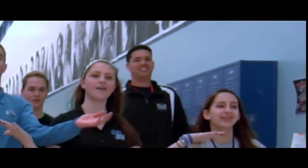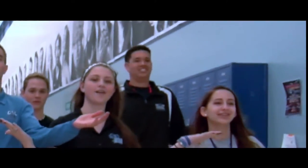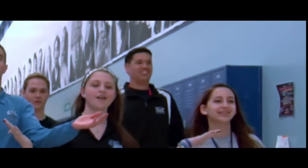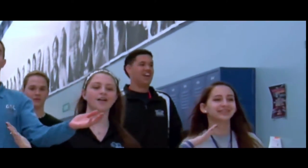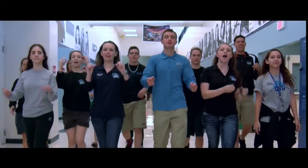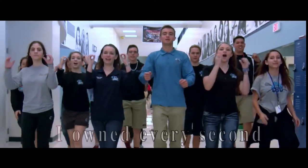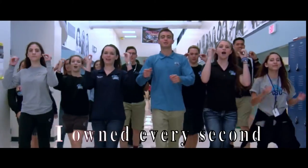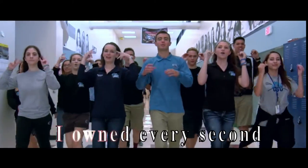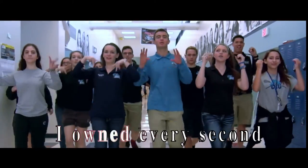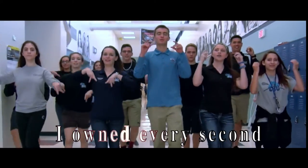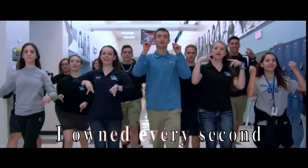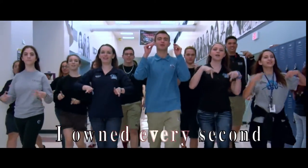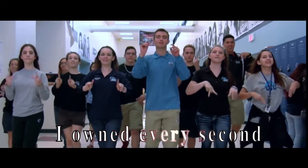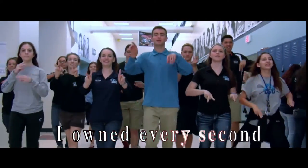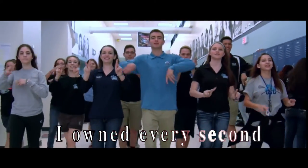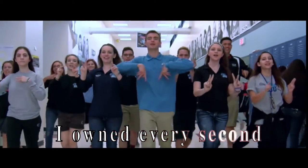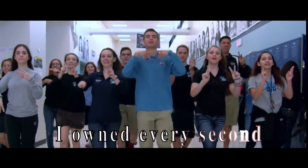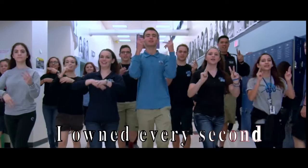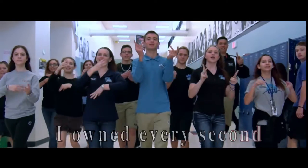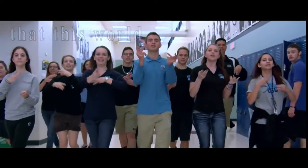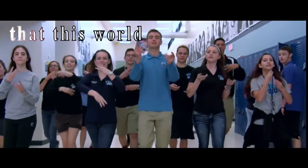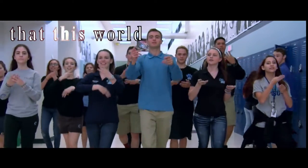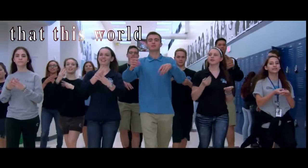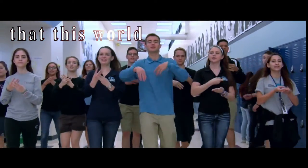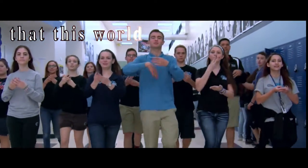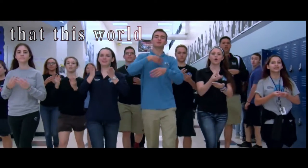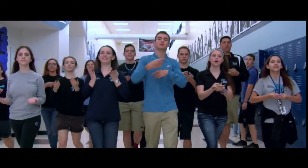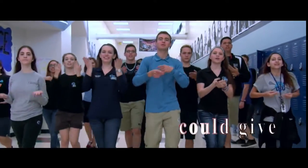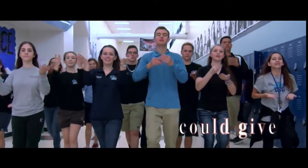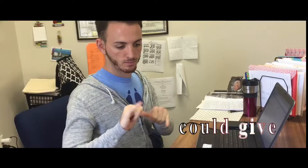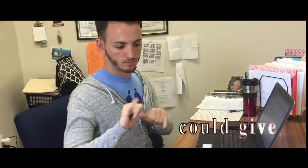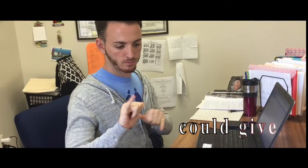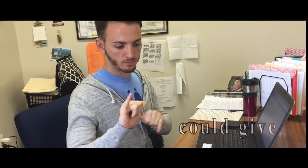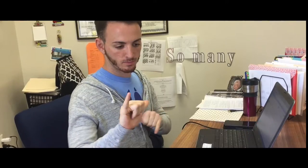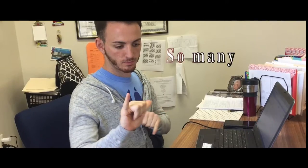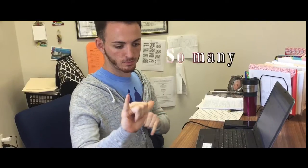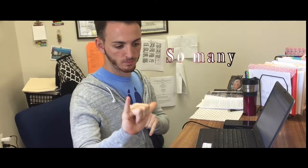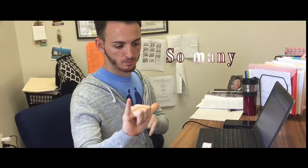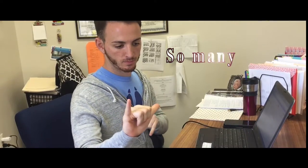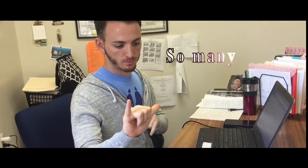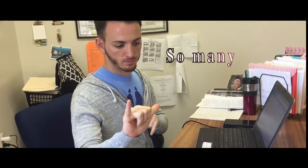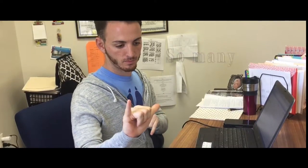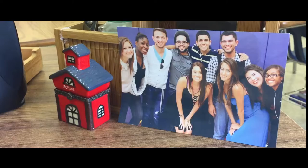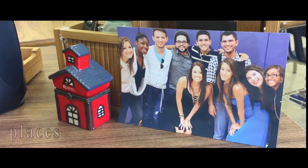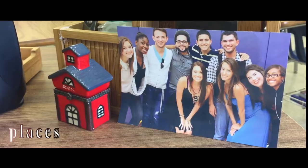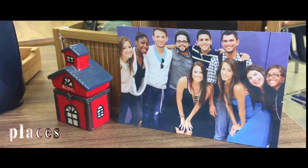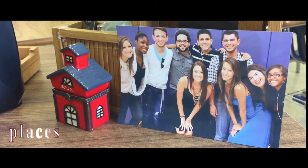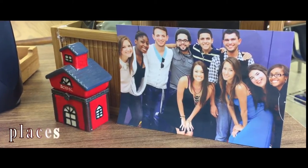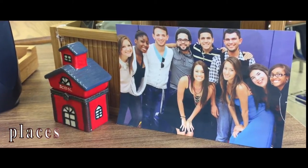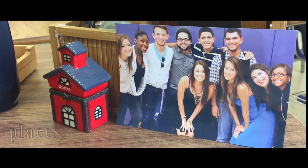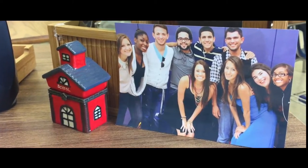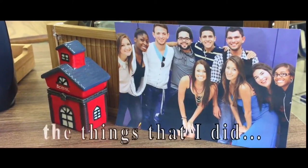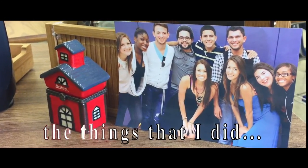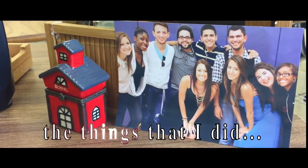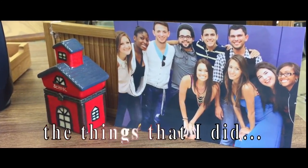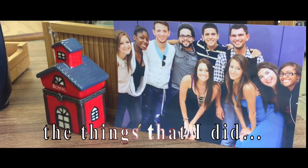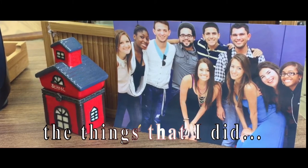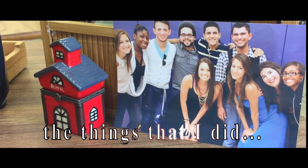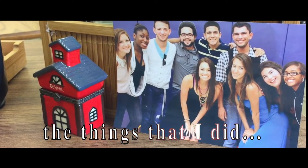I owned every second That this world could give I saw so many places The things that I